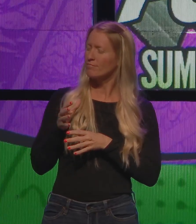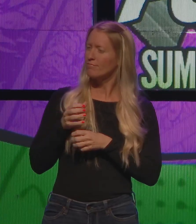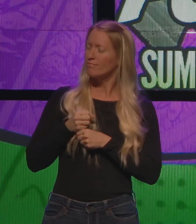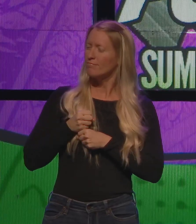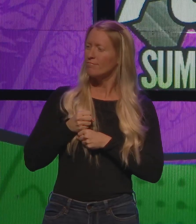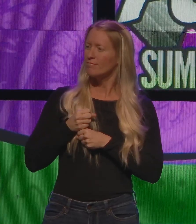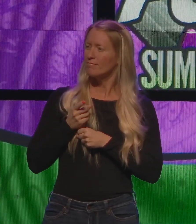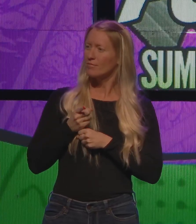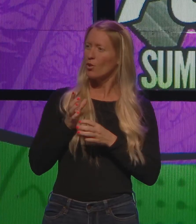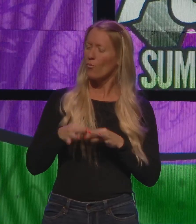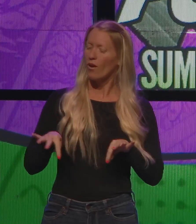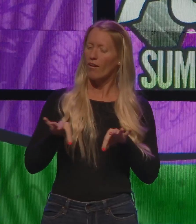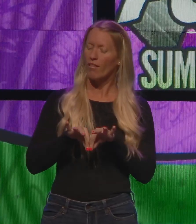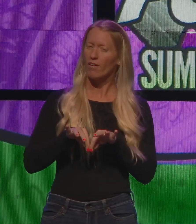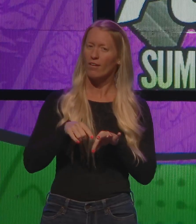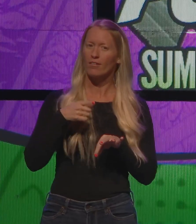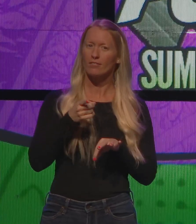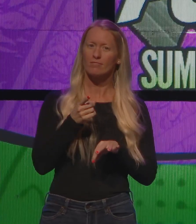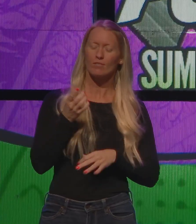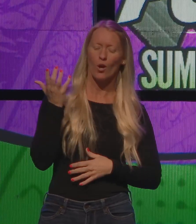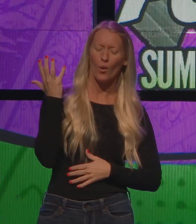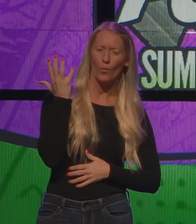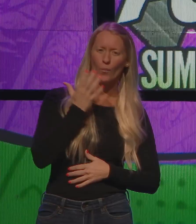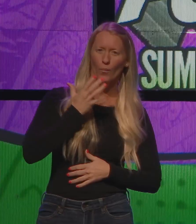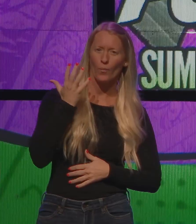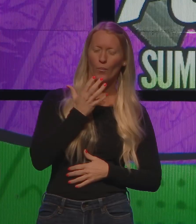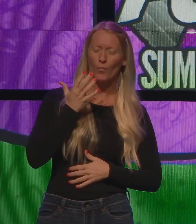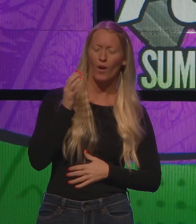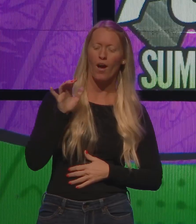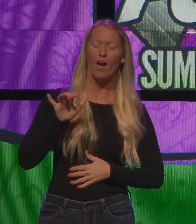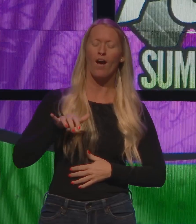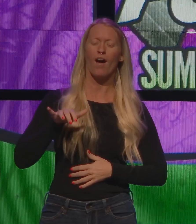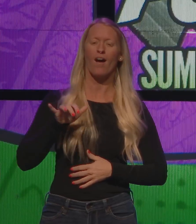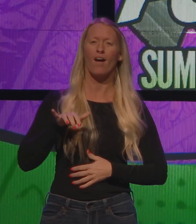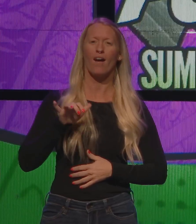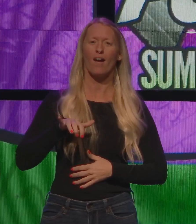You guys are worthy to stand in awe of. I know. Ah.